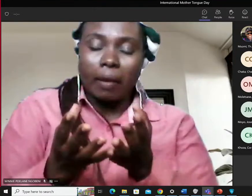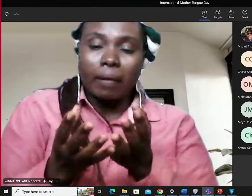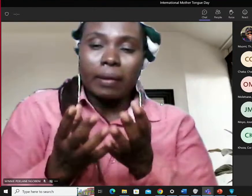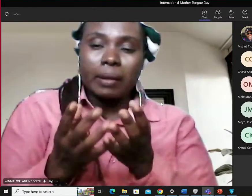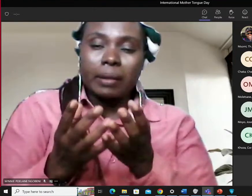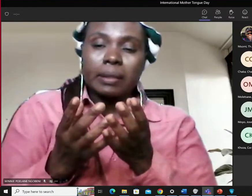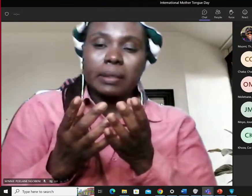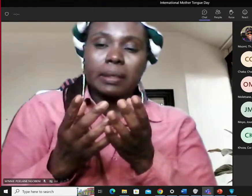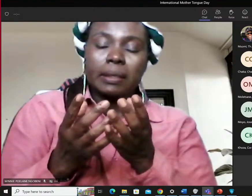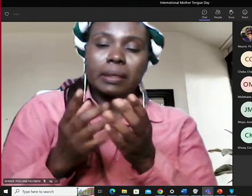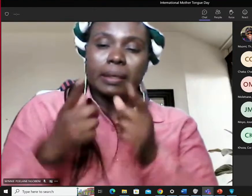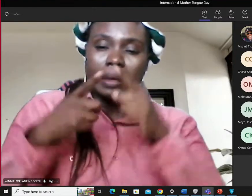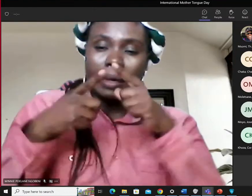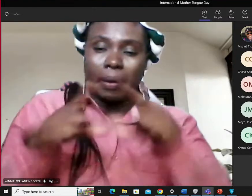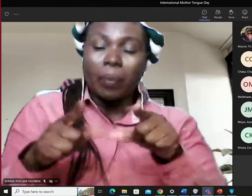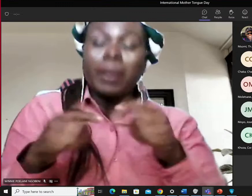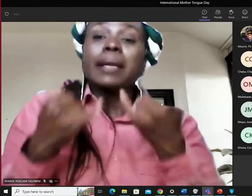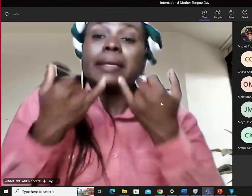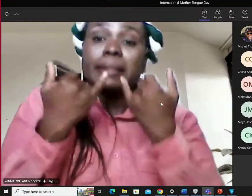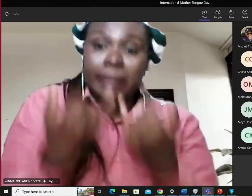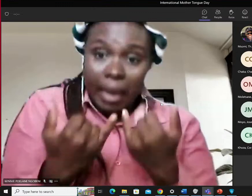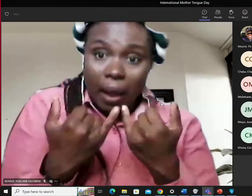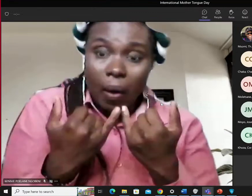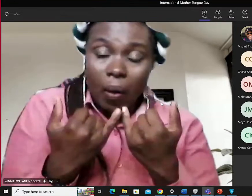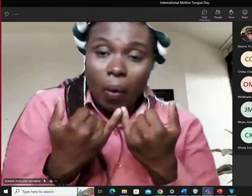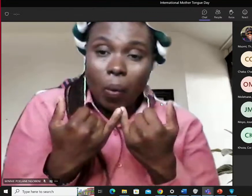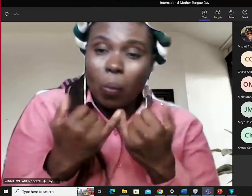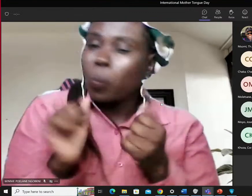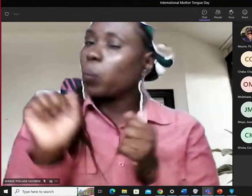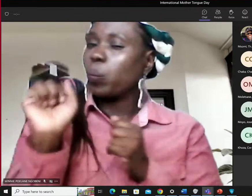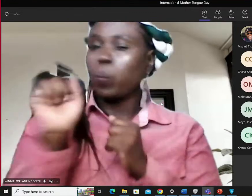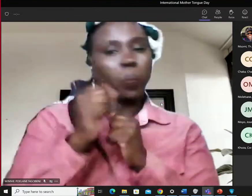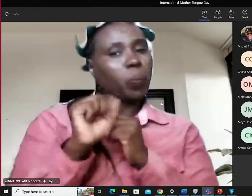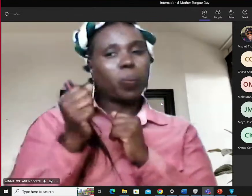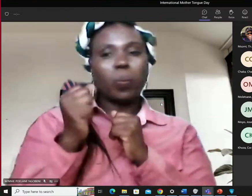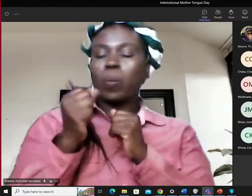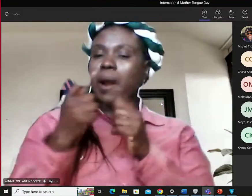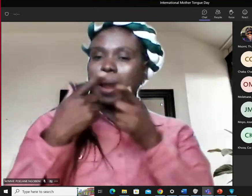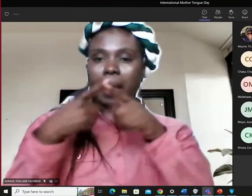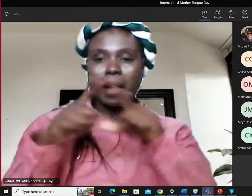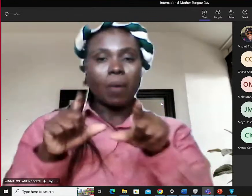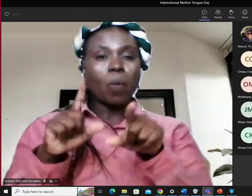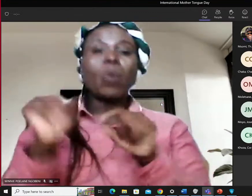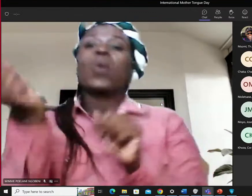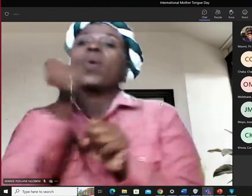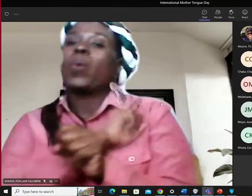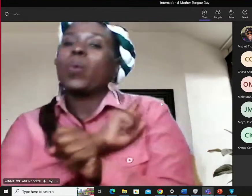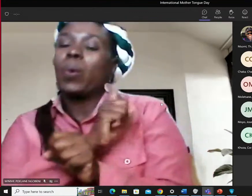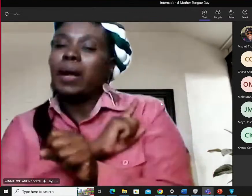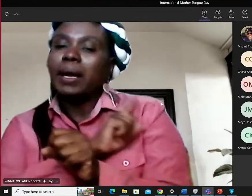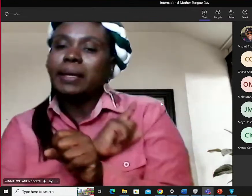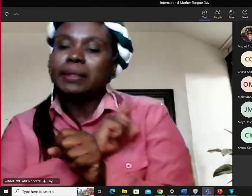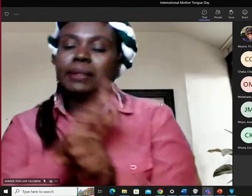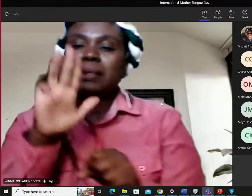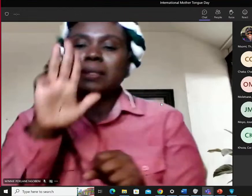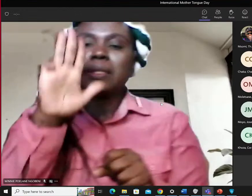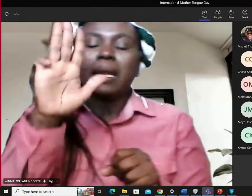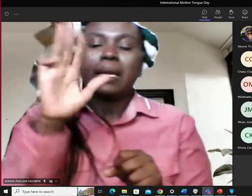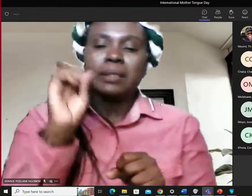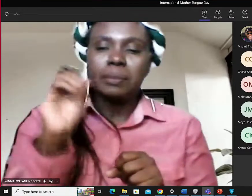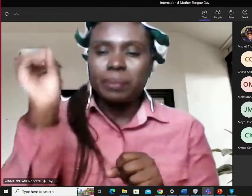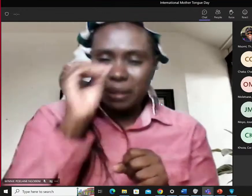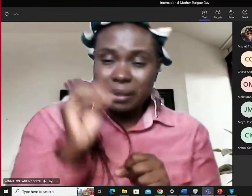Now, sign language is not a mother tongue because 90% of the deaf